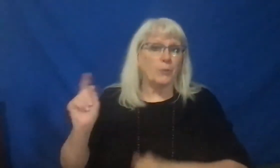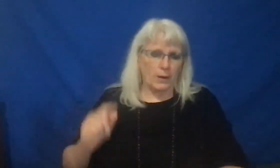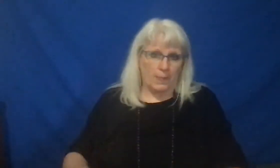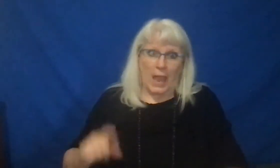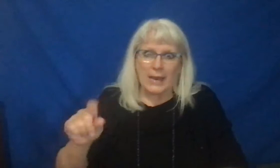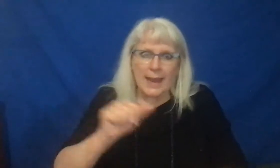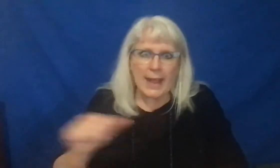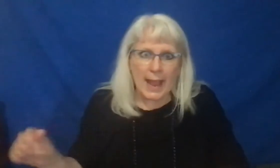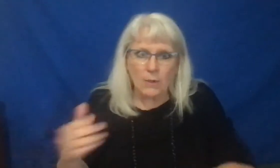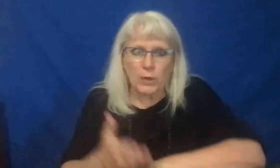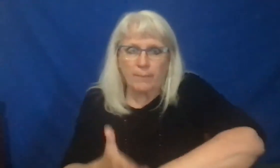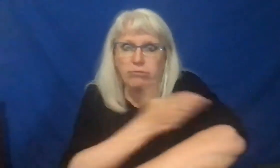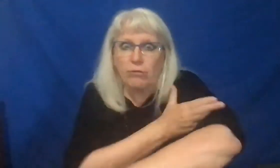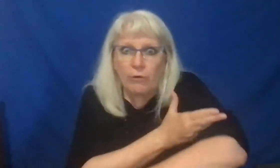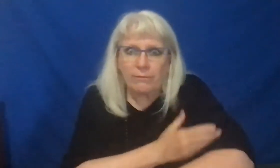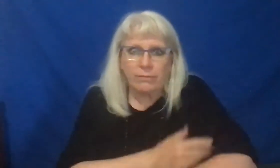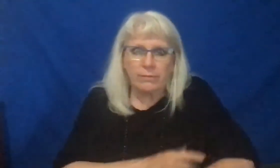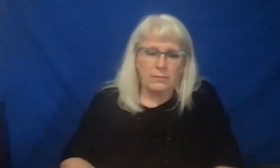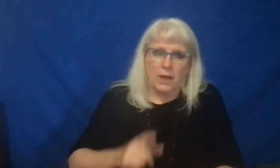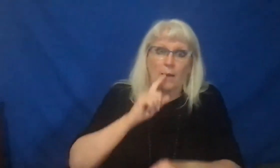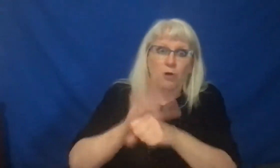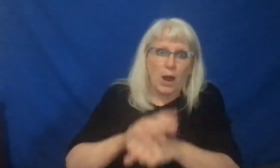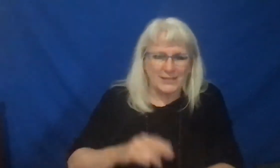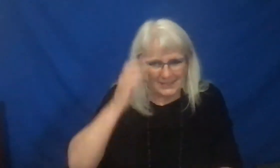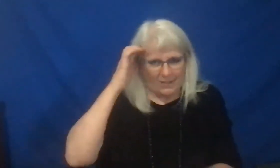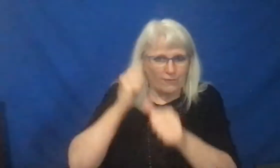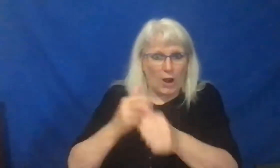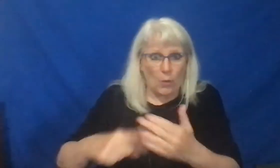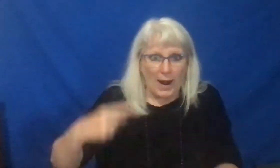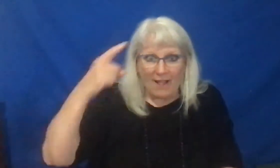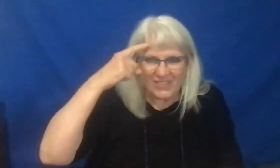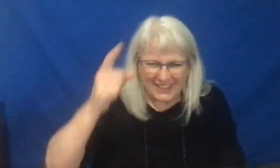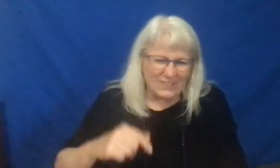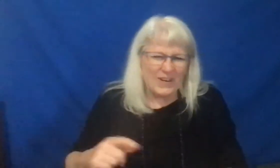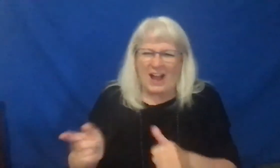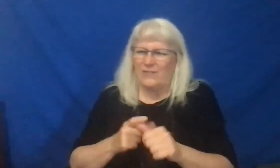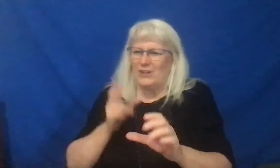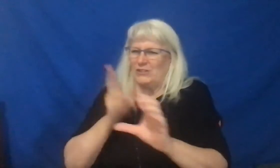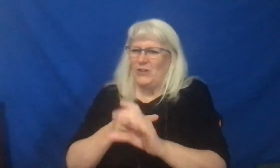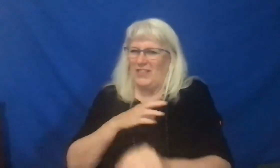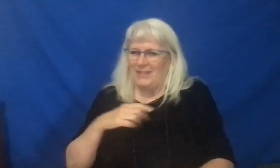let me tell you. And I had some very fixed ideas when I came on the committee about the